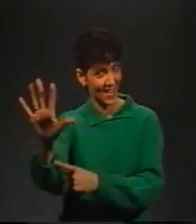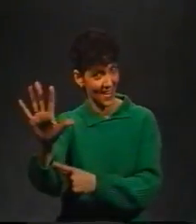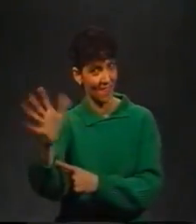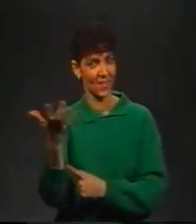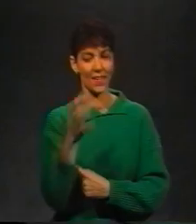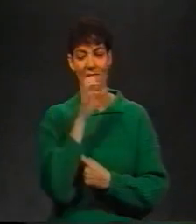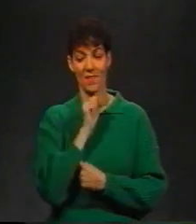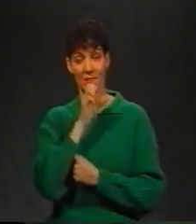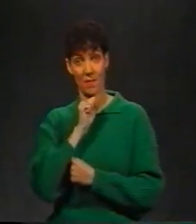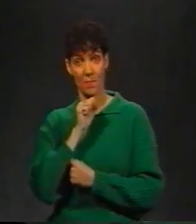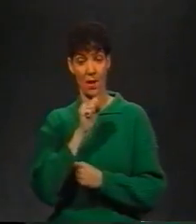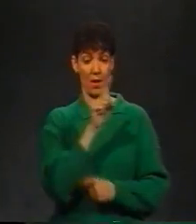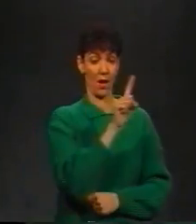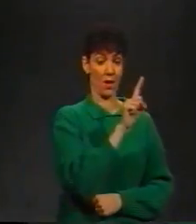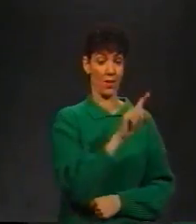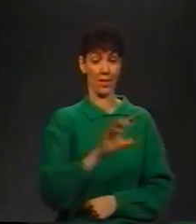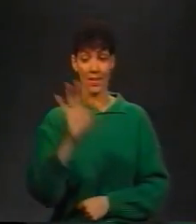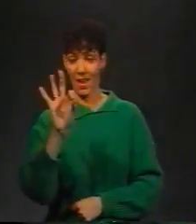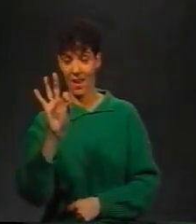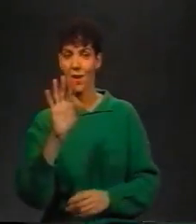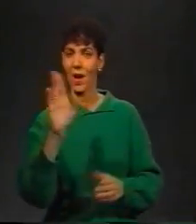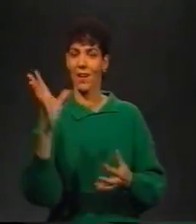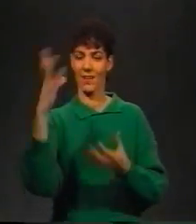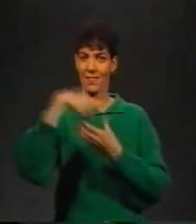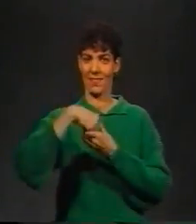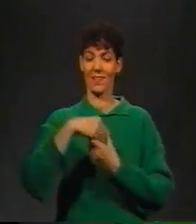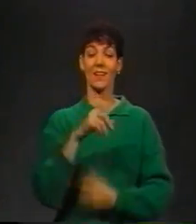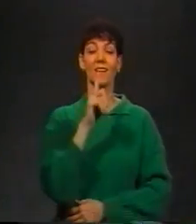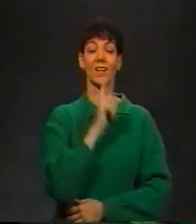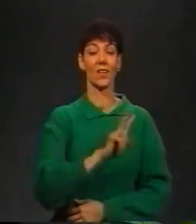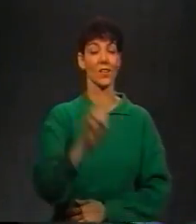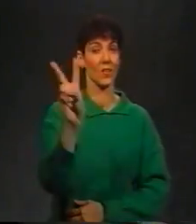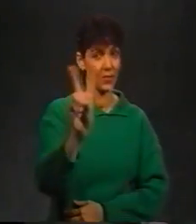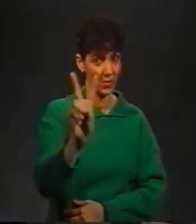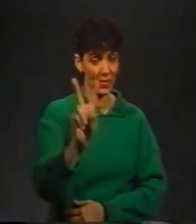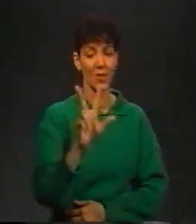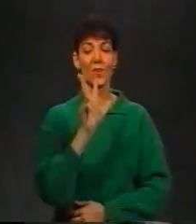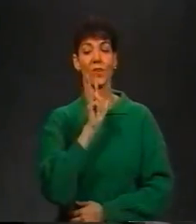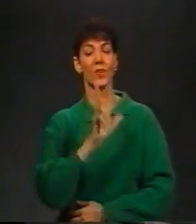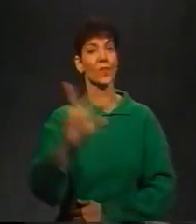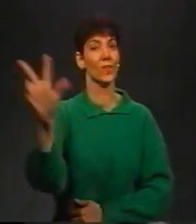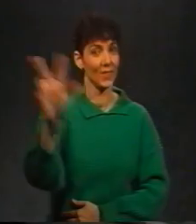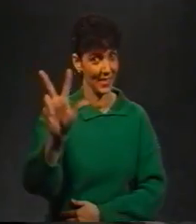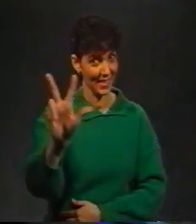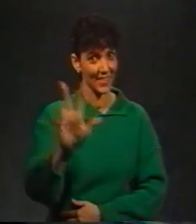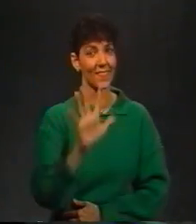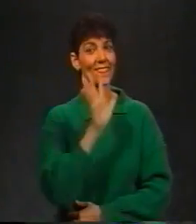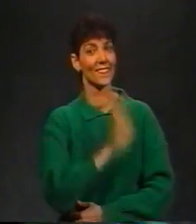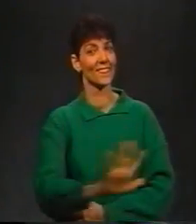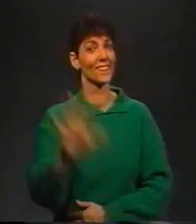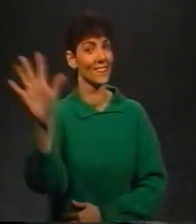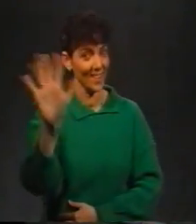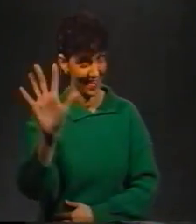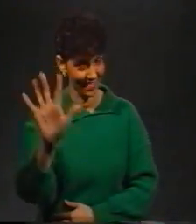the signer is not specifically referring to an age, such as in her 40s